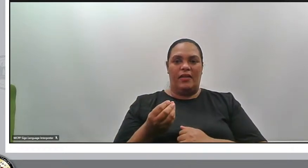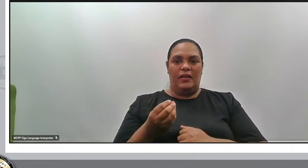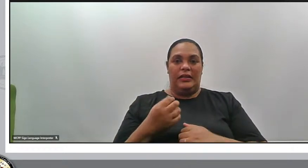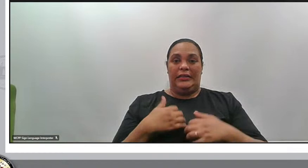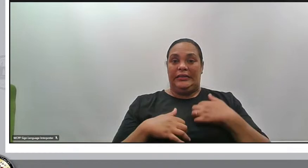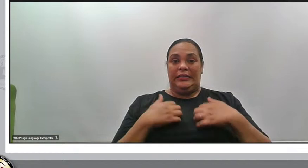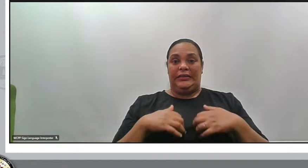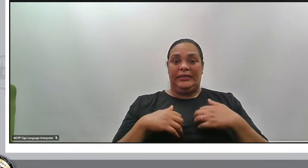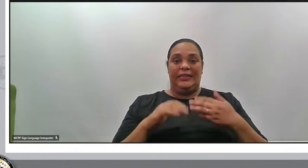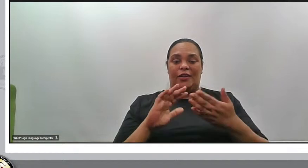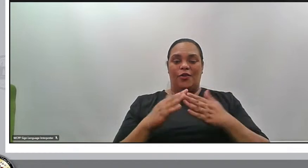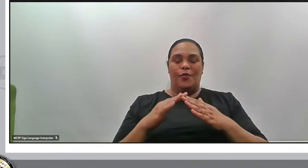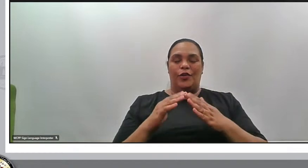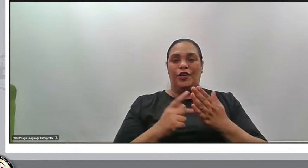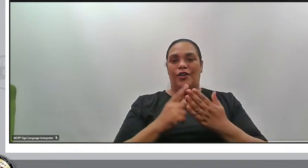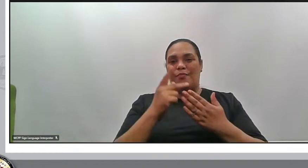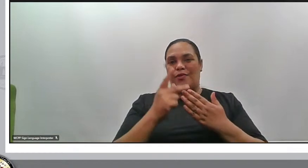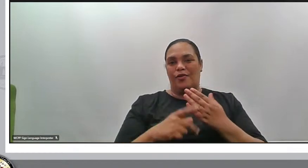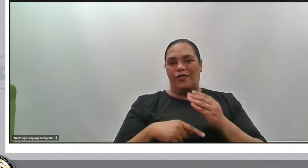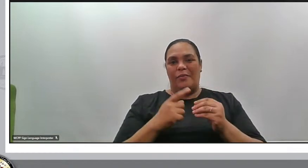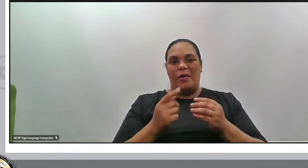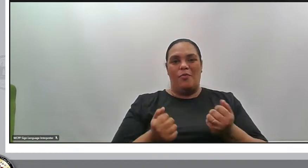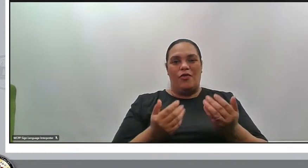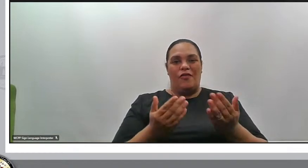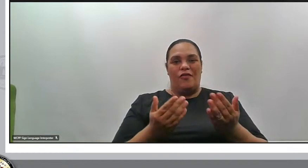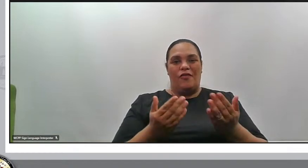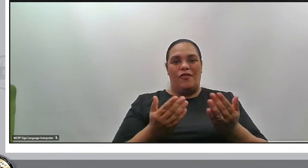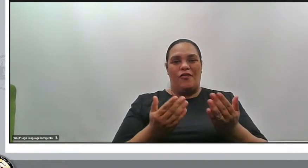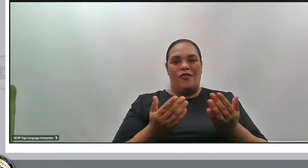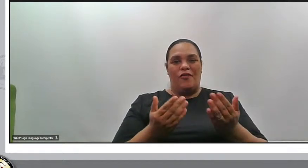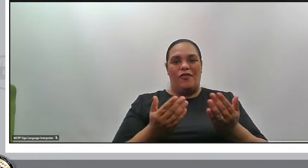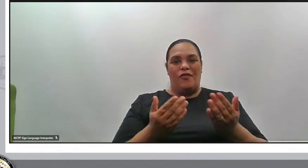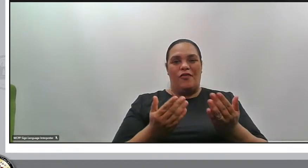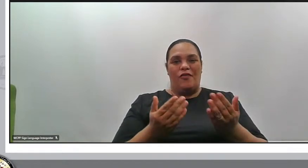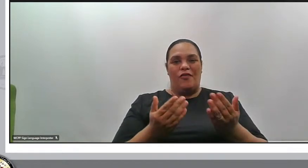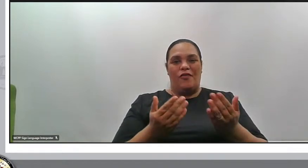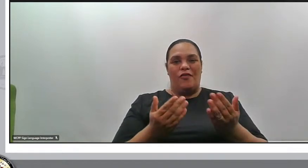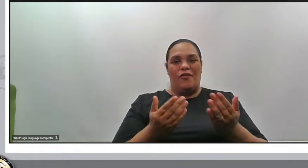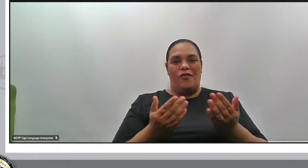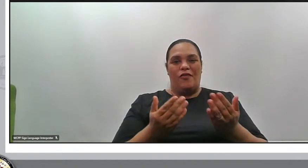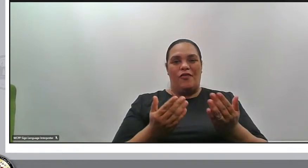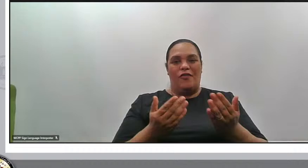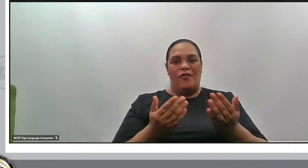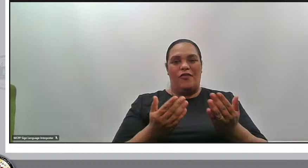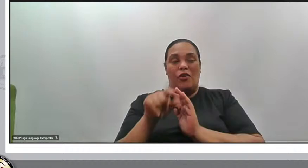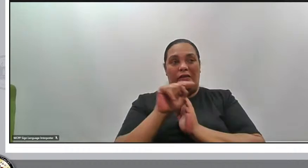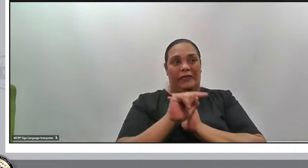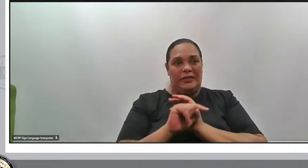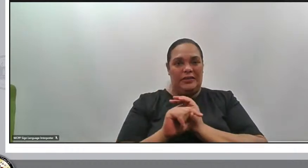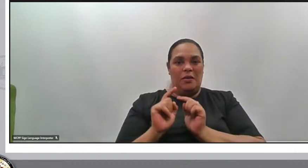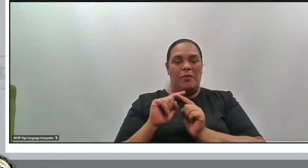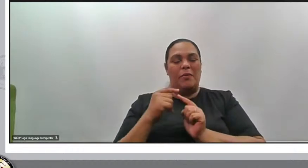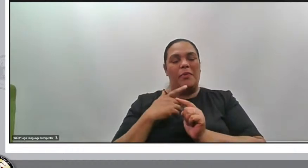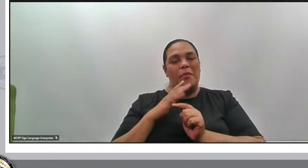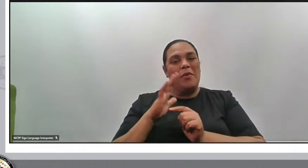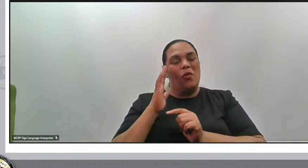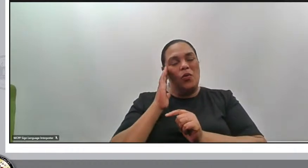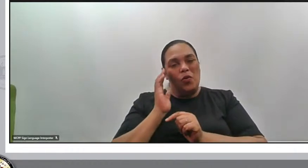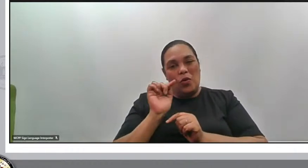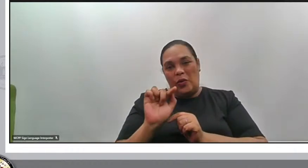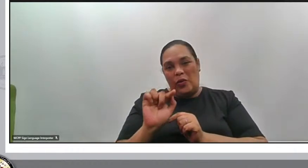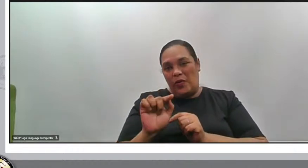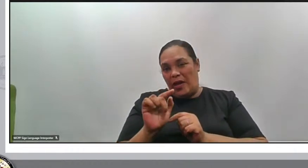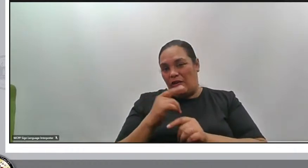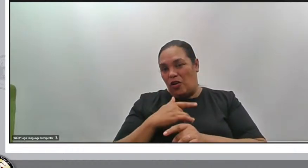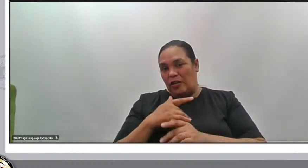exciting community project around providing schools to primary schools around the province. And I just wanted to note whether that is